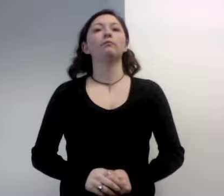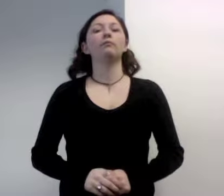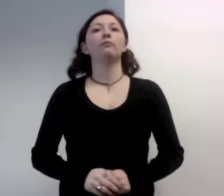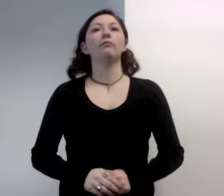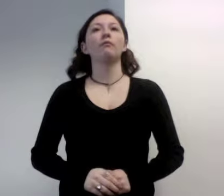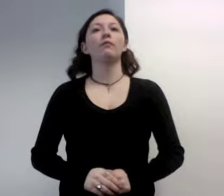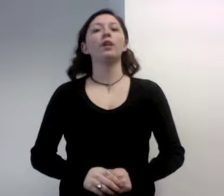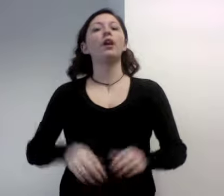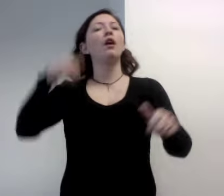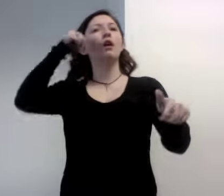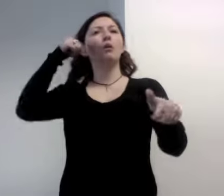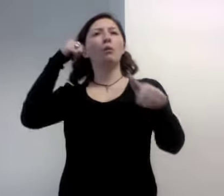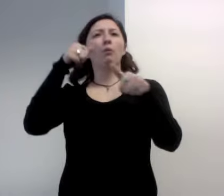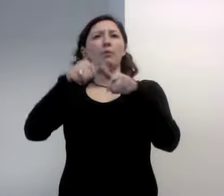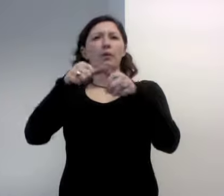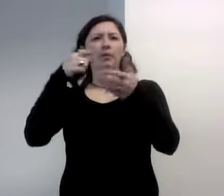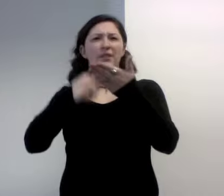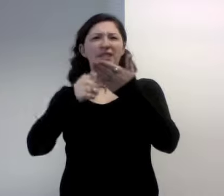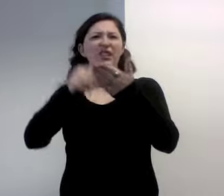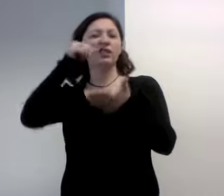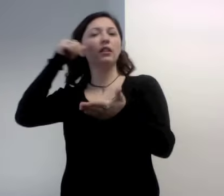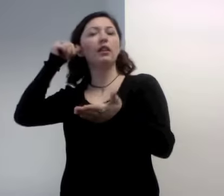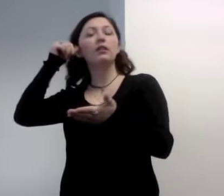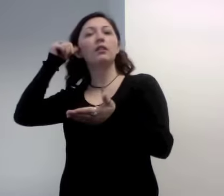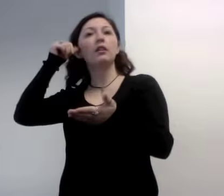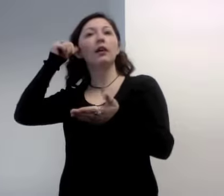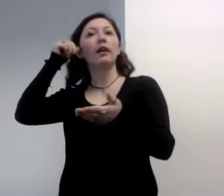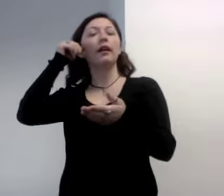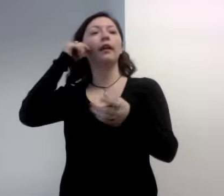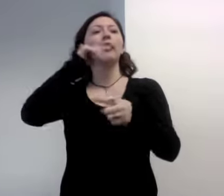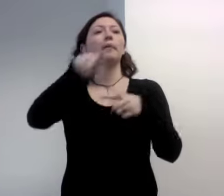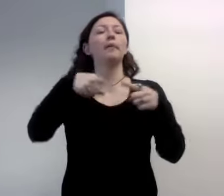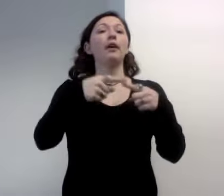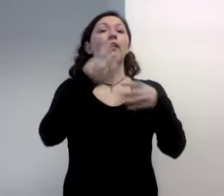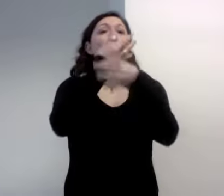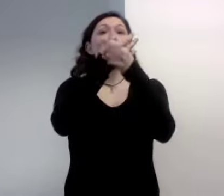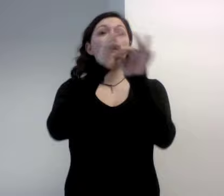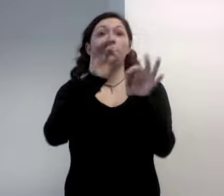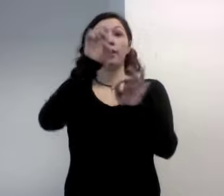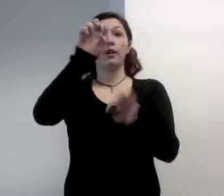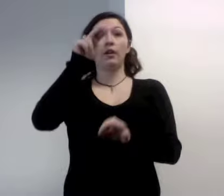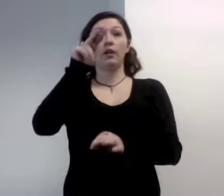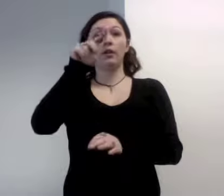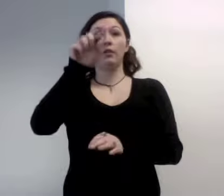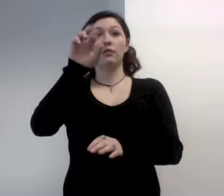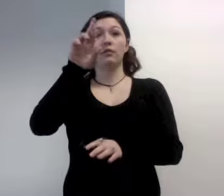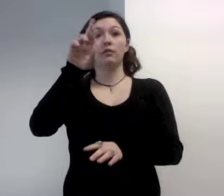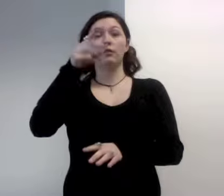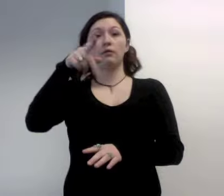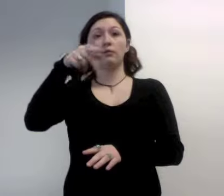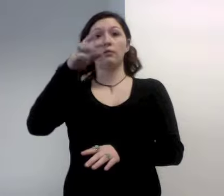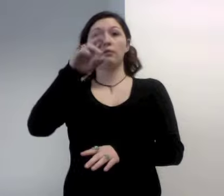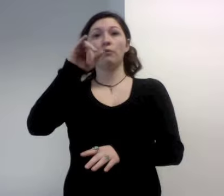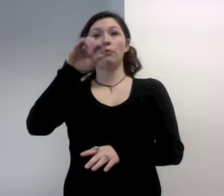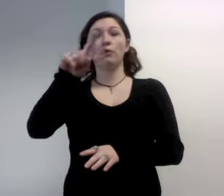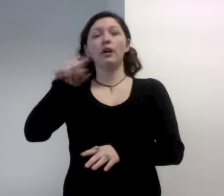Remember what we spoke about yesterday in terms of free enterprise allowing businesses to operate freely